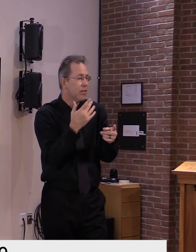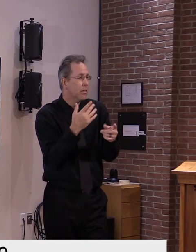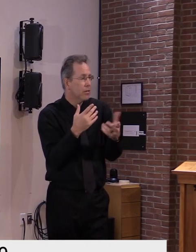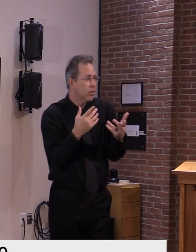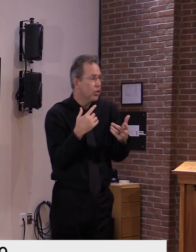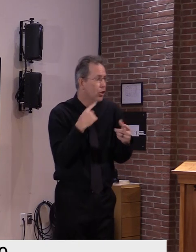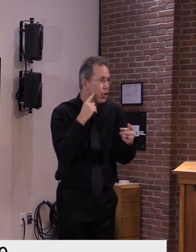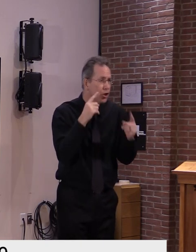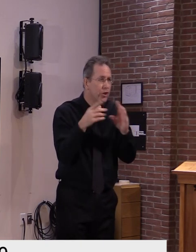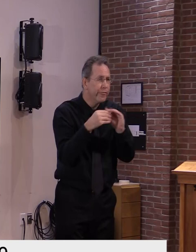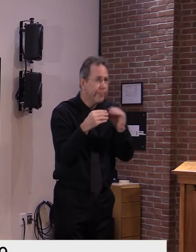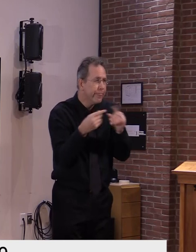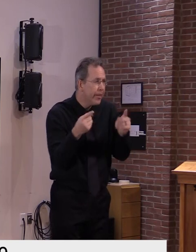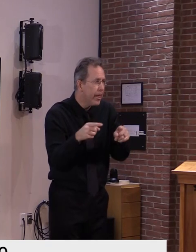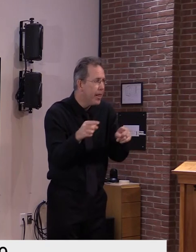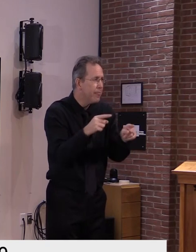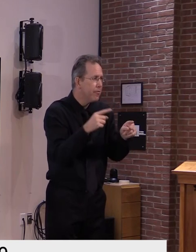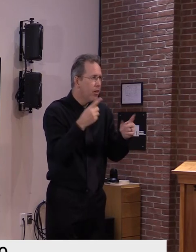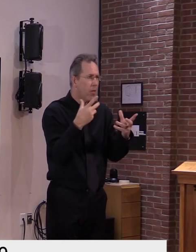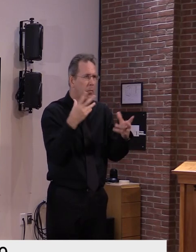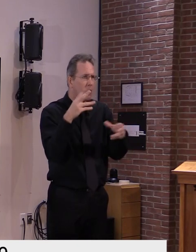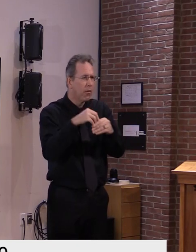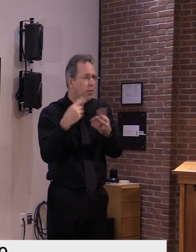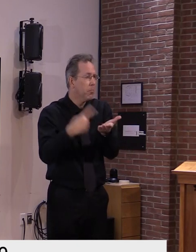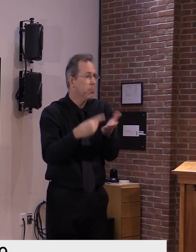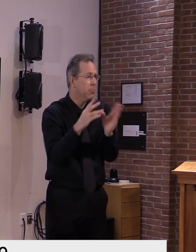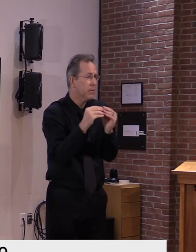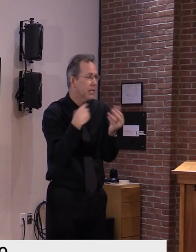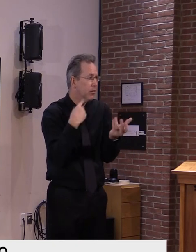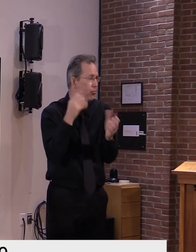night, just making sure that there's staff.